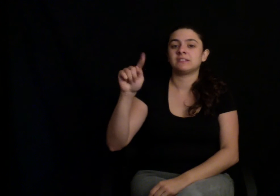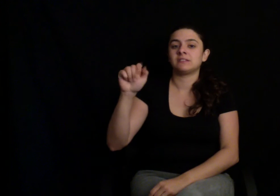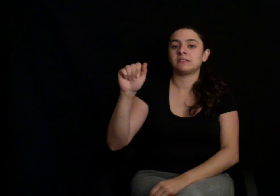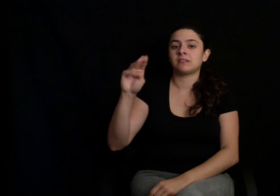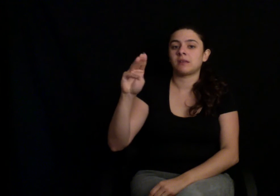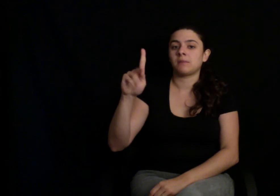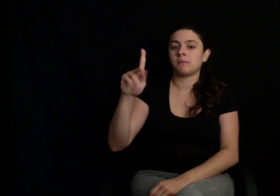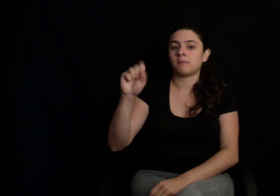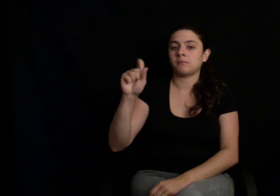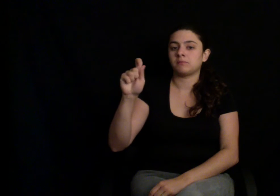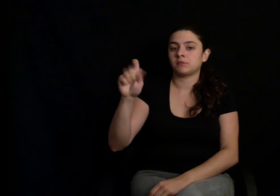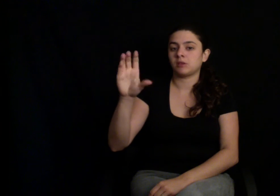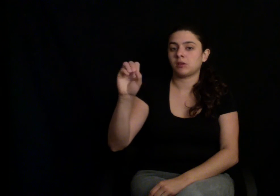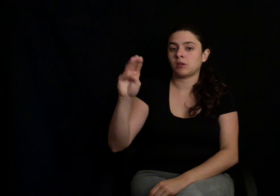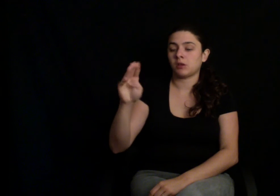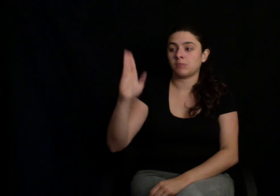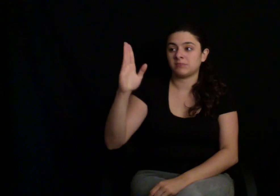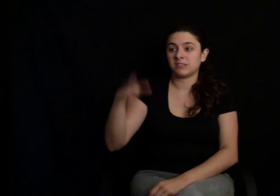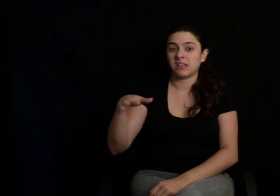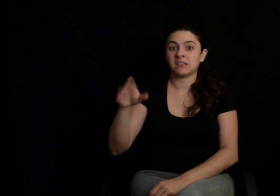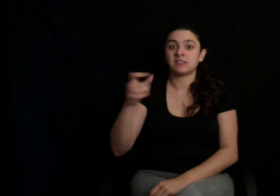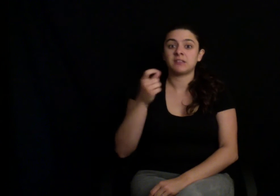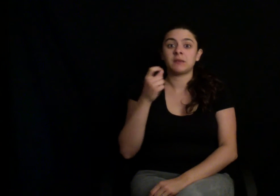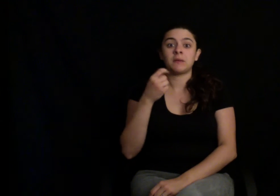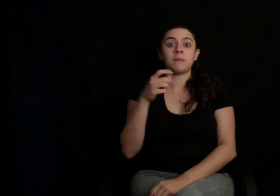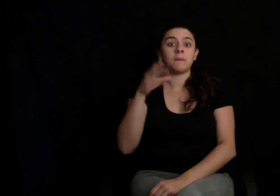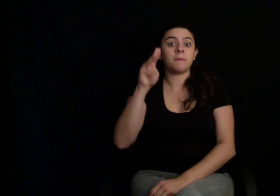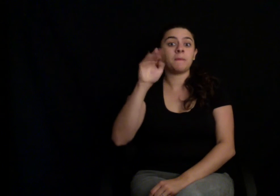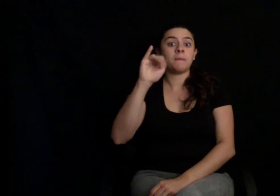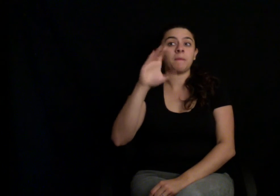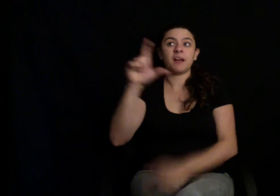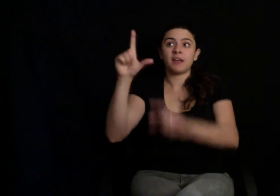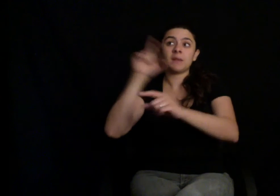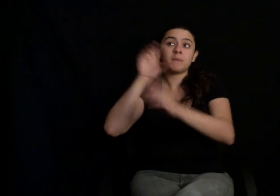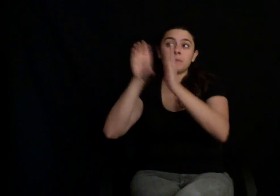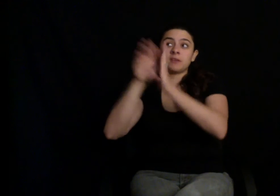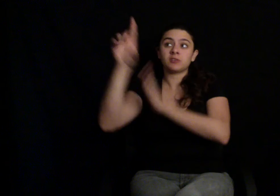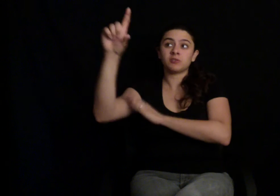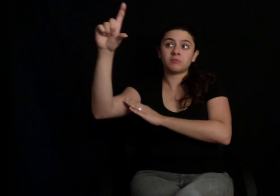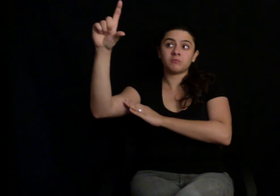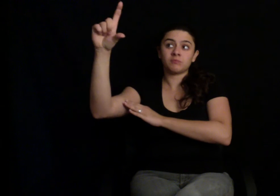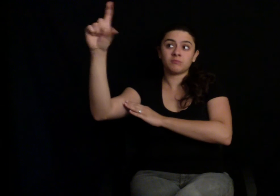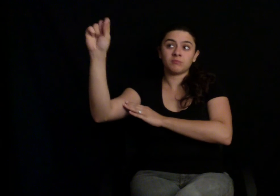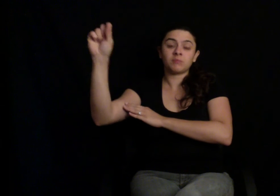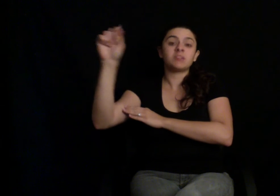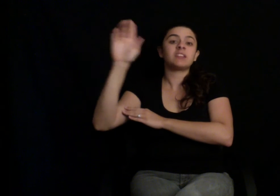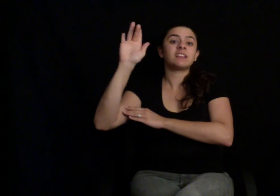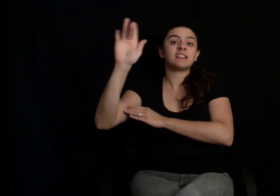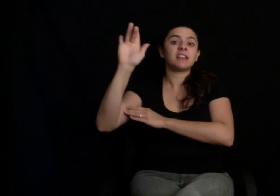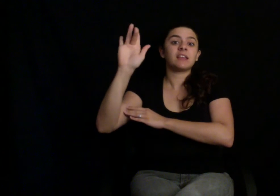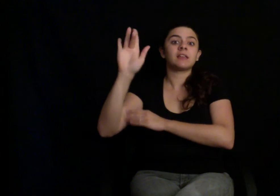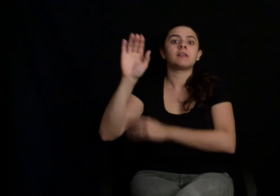and then type in Upvoted. You'll be saving on postage and helping to support this show. That's Stamps.com, offer